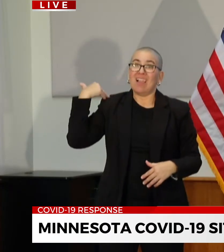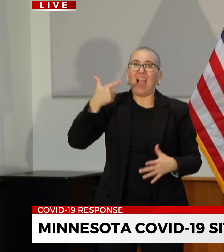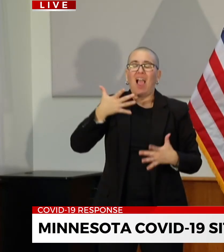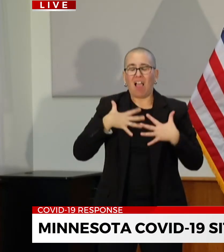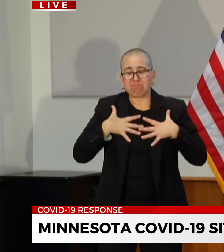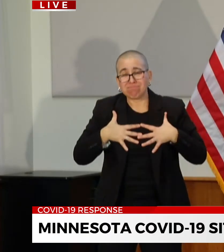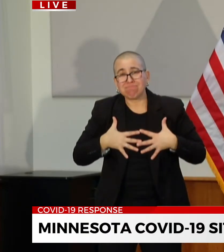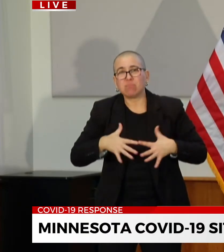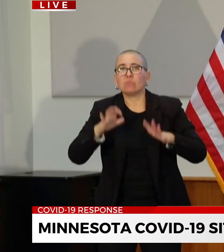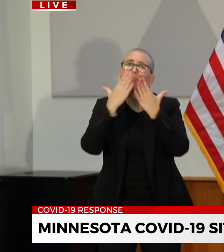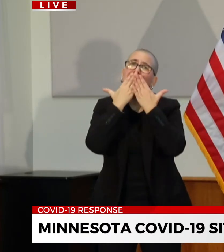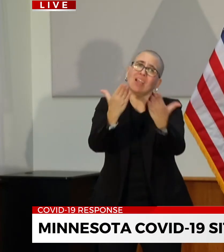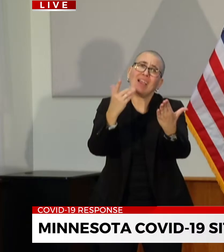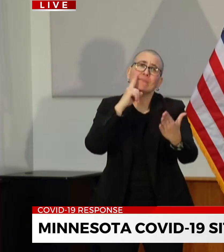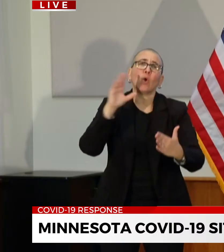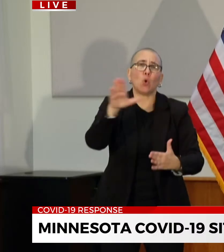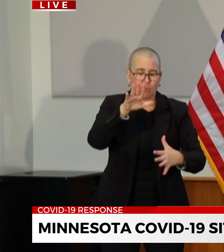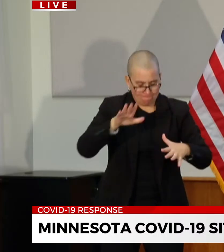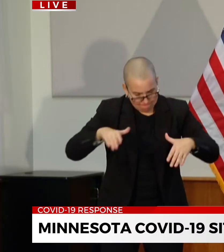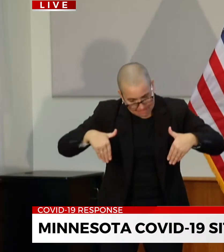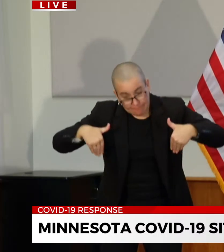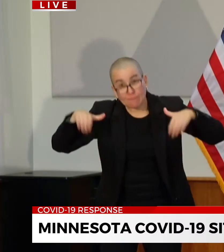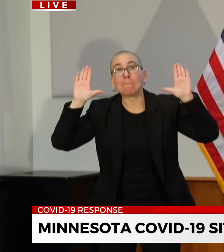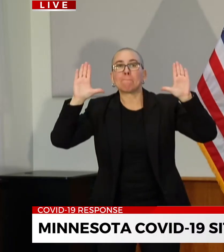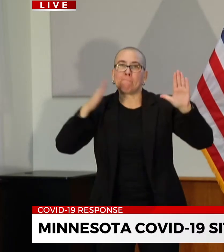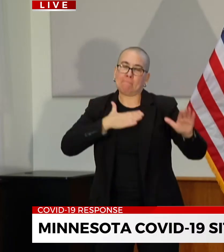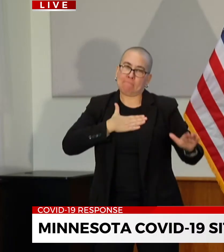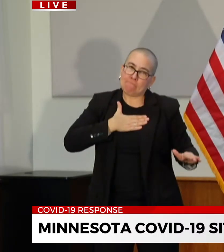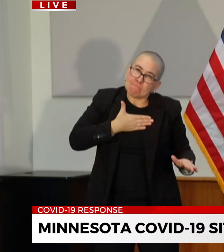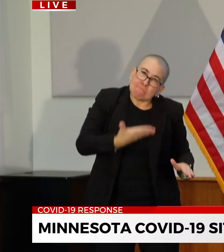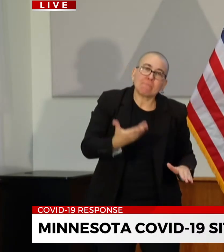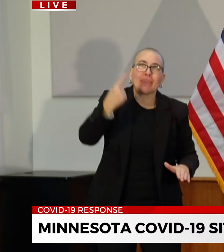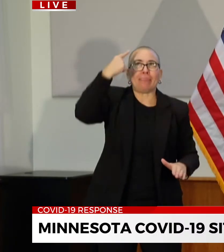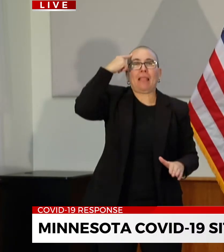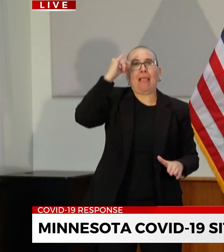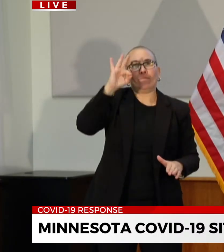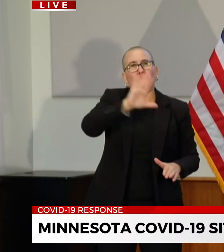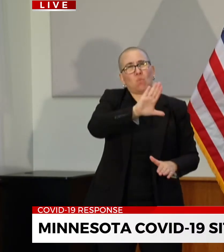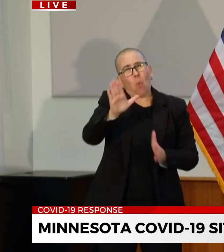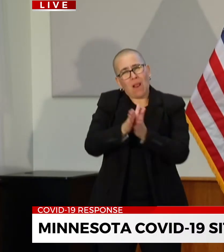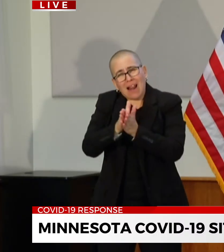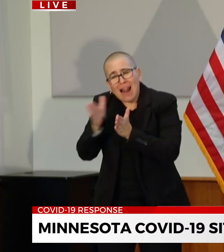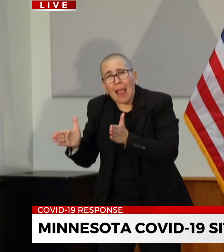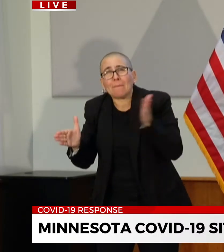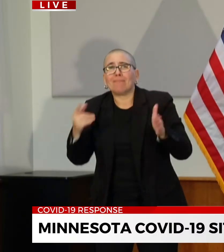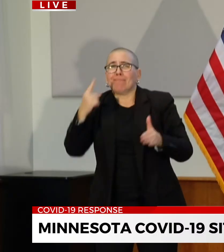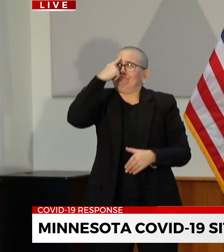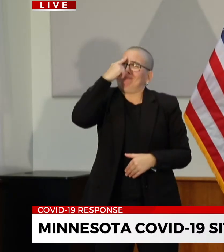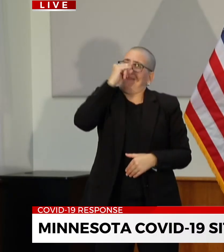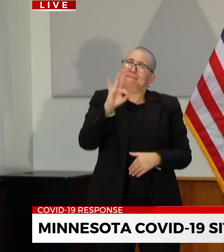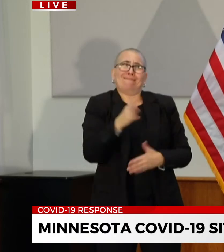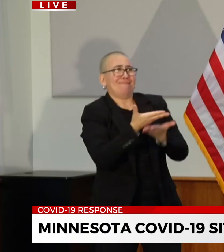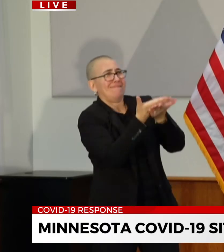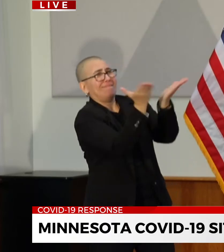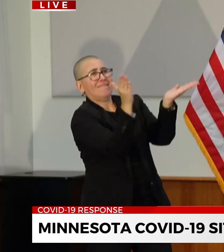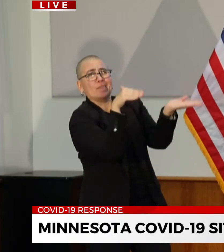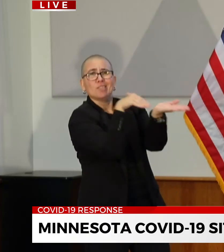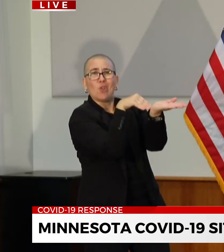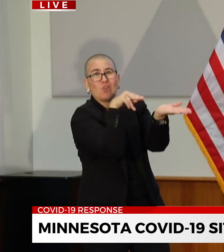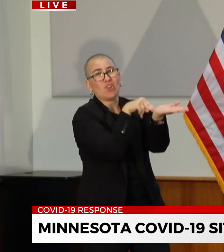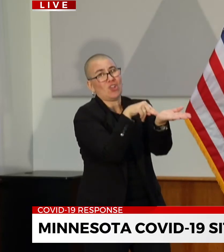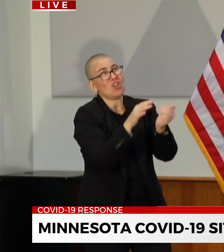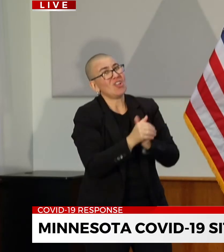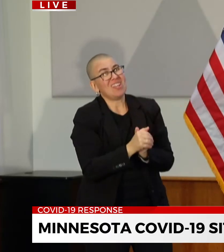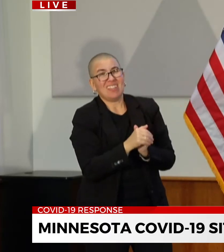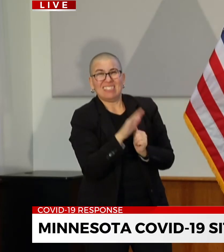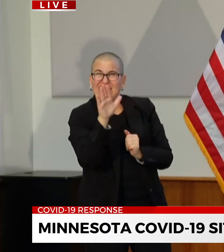for sacrificing to make sure that your neighbors and those frontline healthcare workers stay safe. Every day we're getting a little closer to the